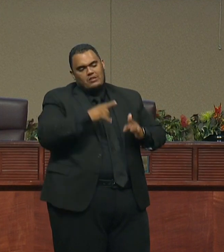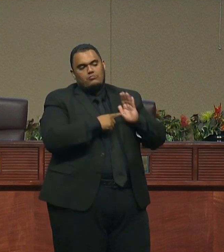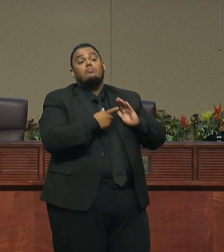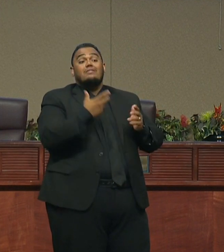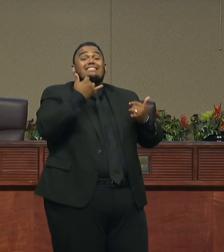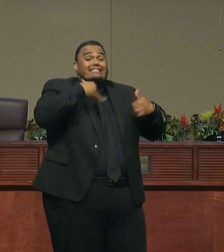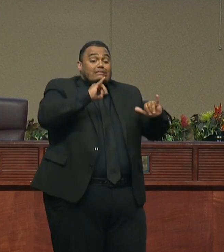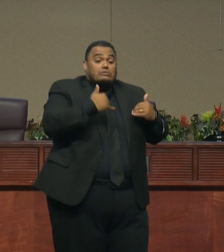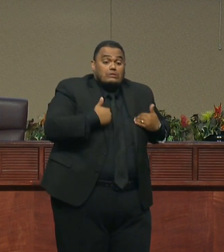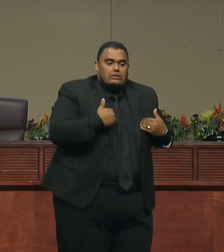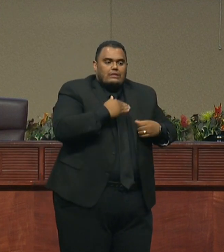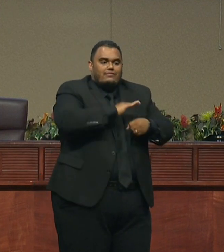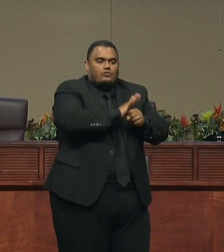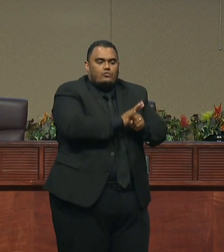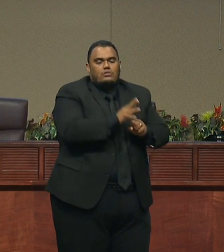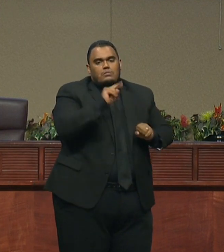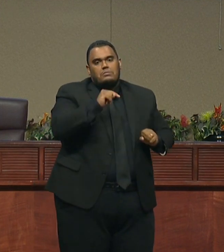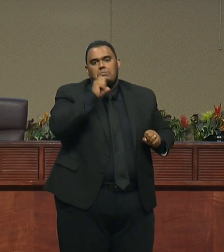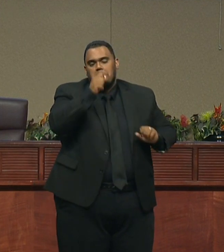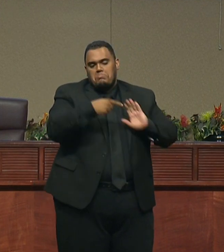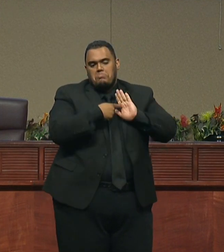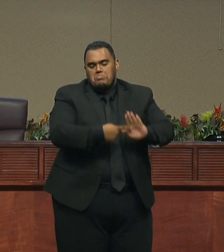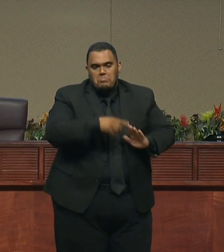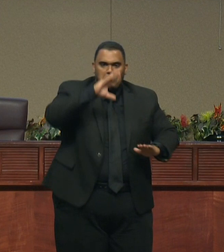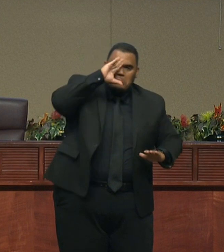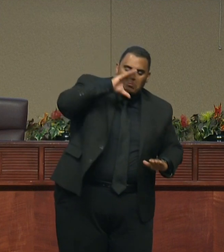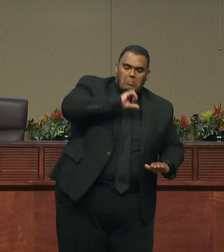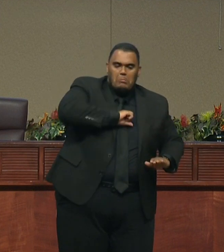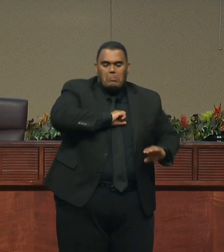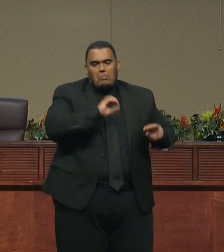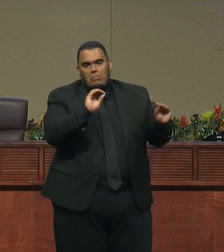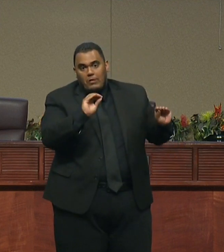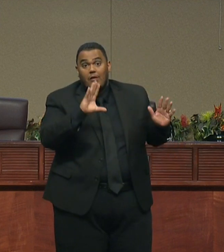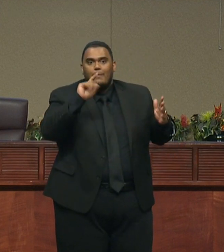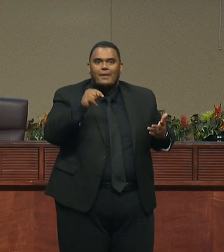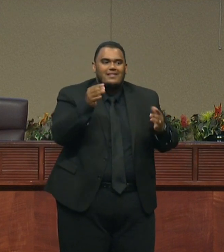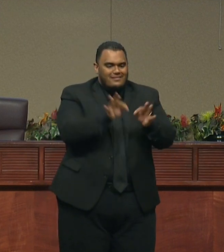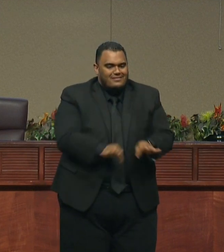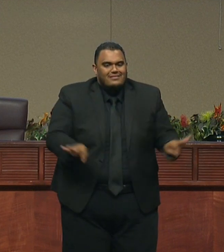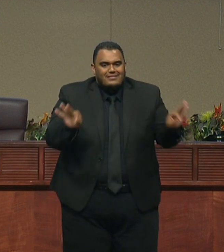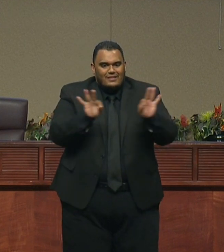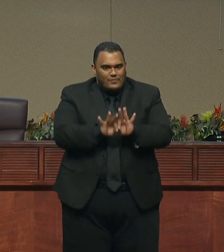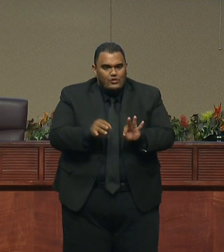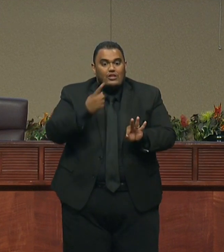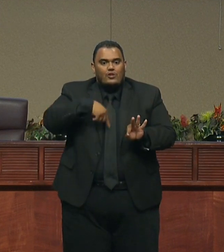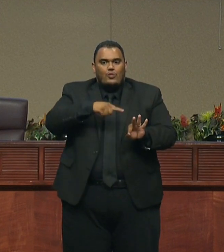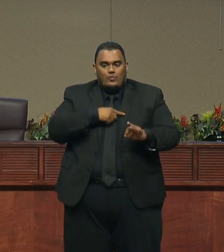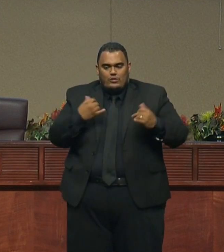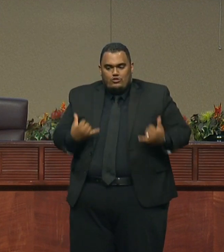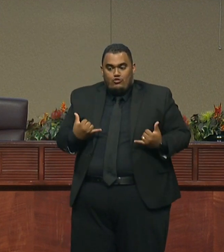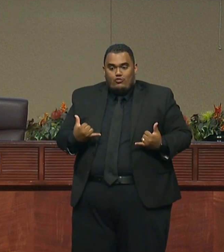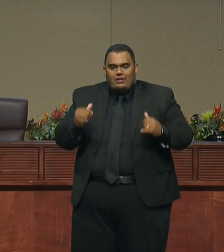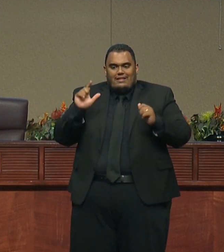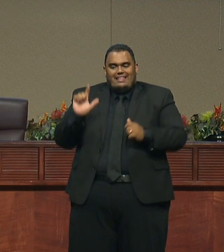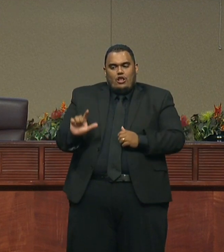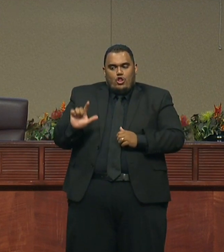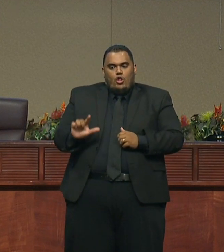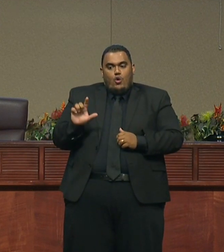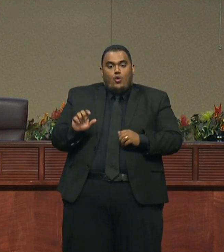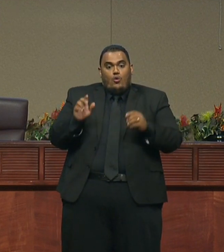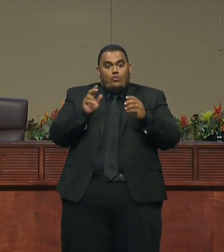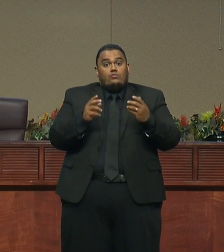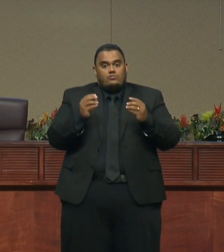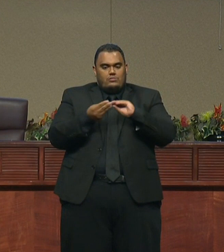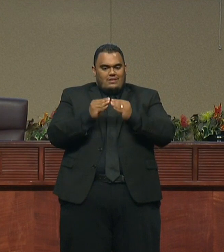us the ability to do our work when we have a low volume, because it gives us the ability to be able to effectively do